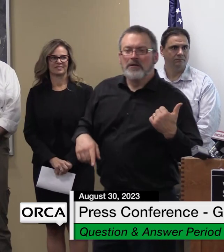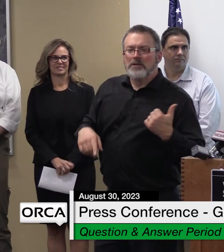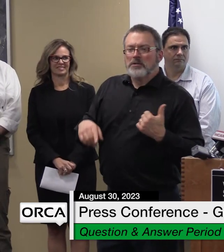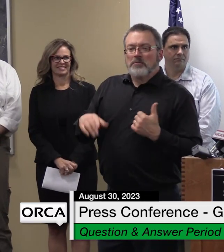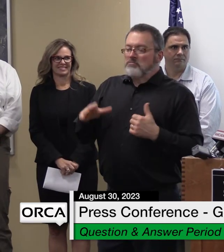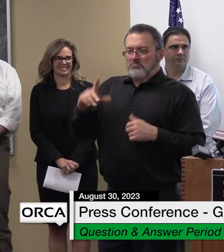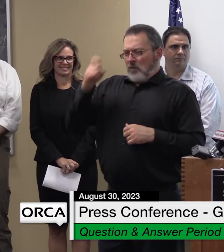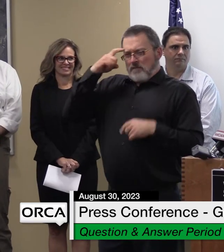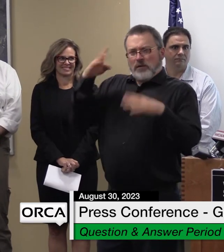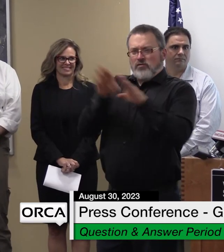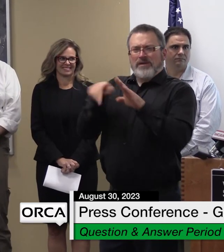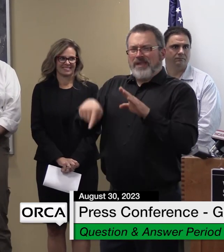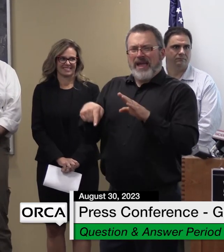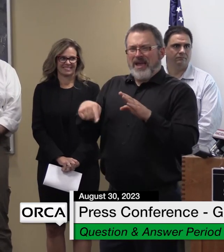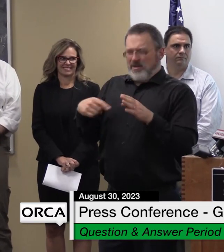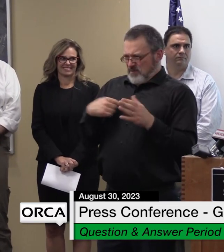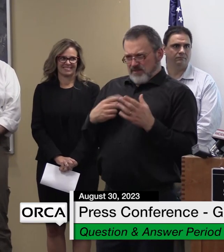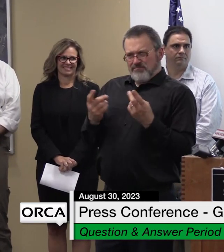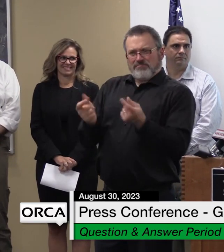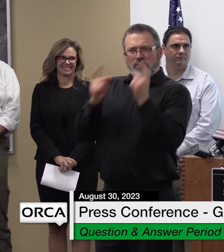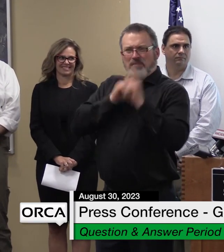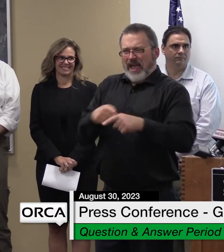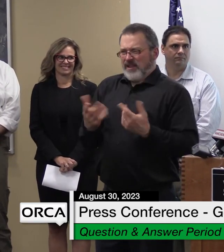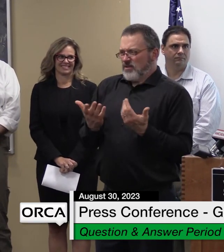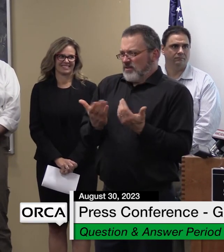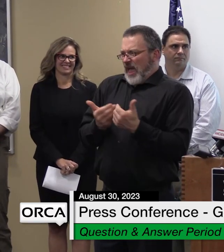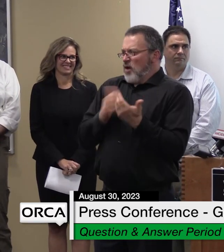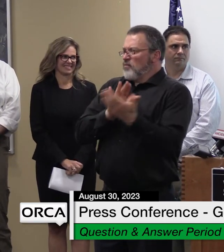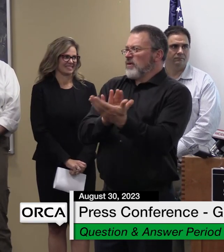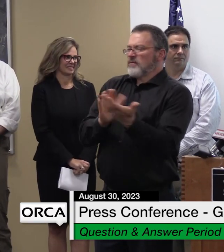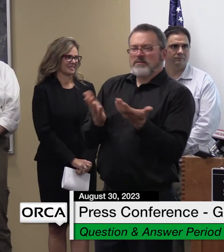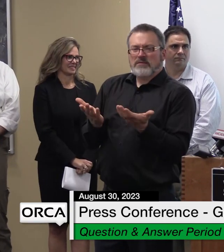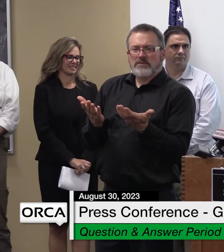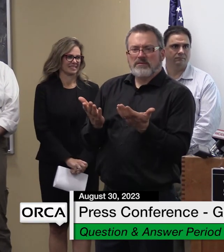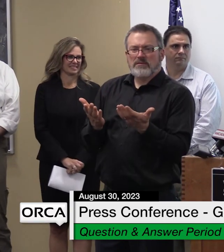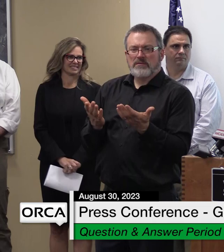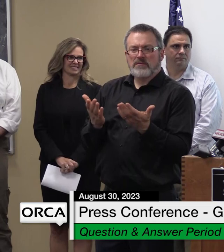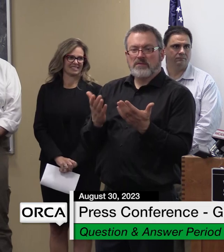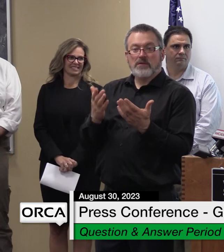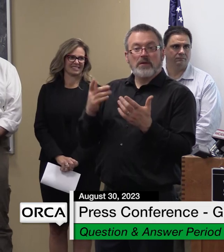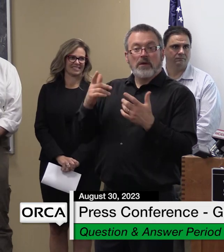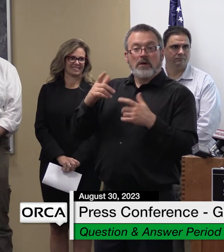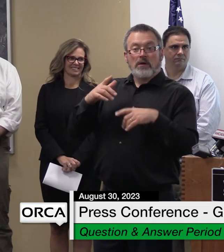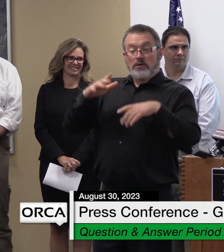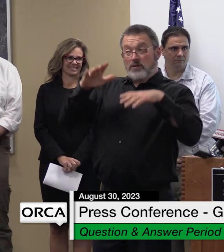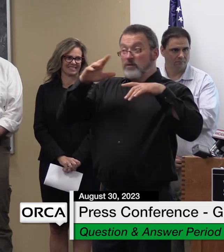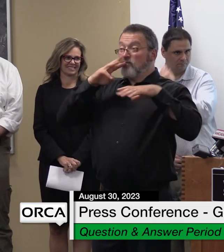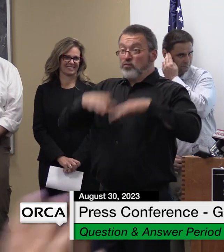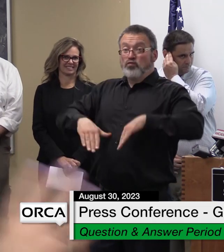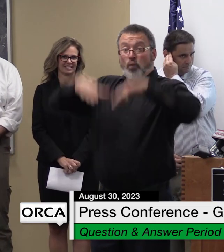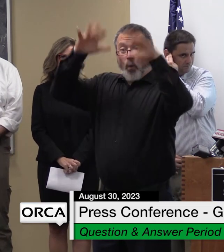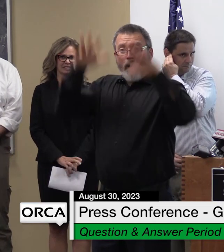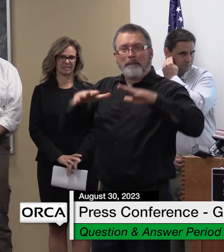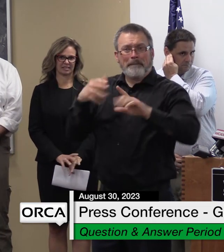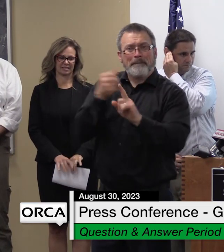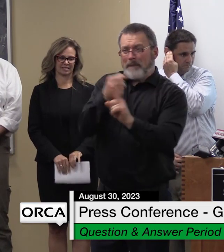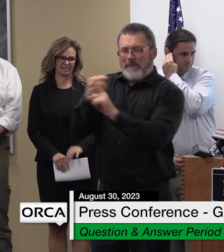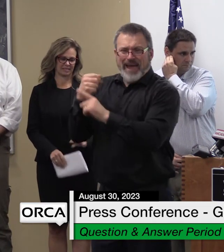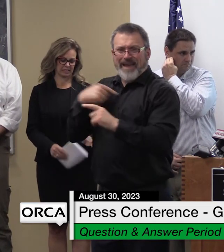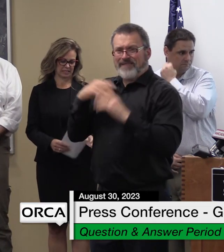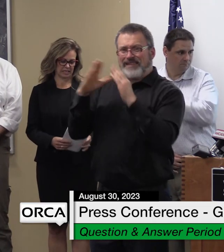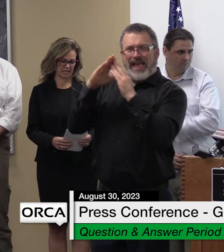response? Well, again, when you see the impacts of these storms in the regions of our